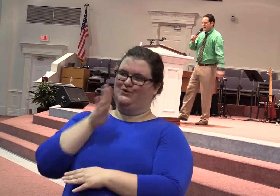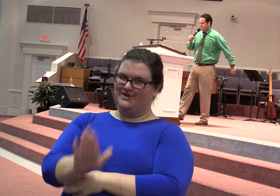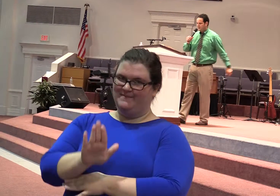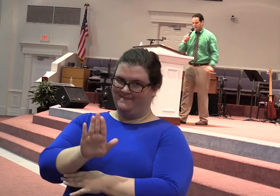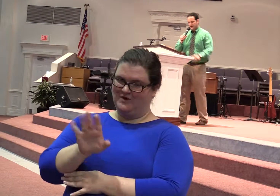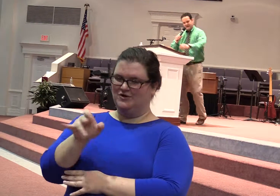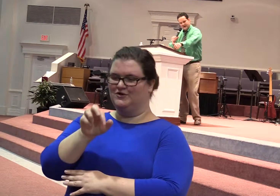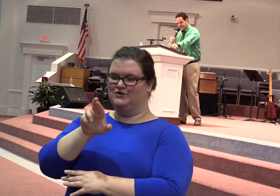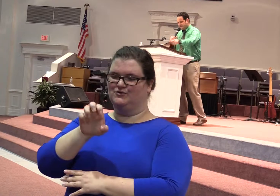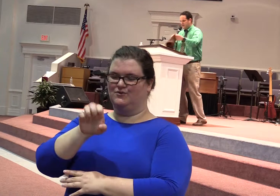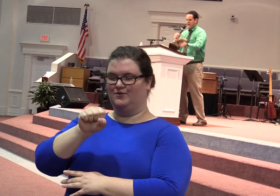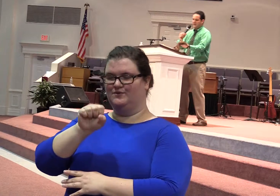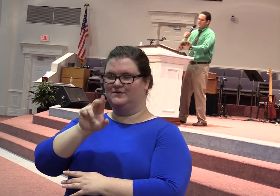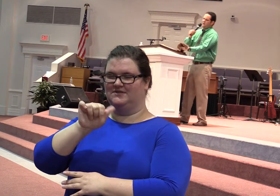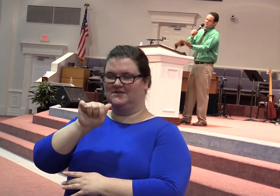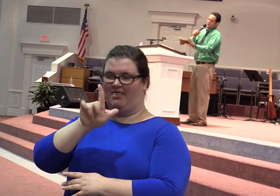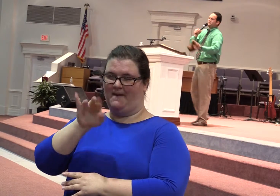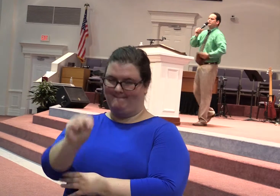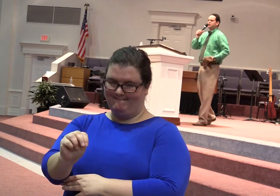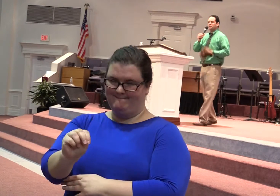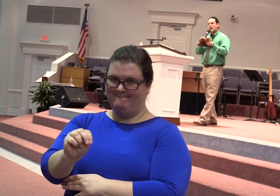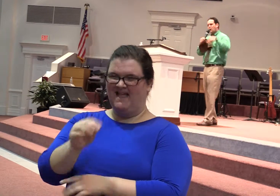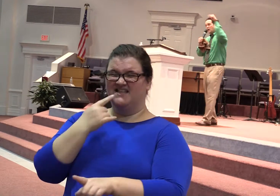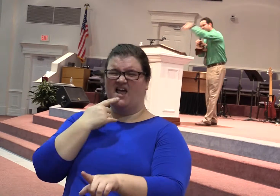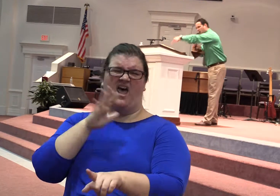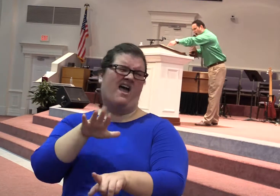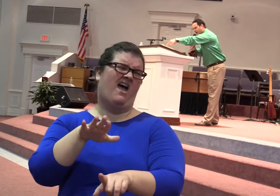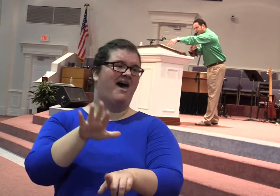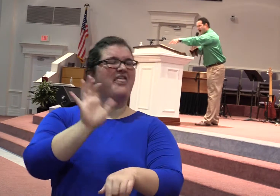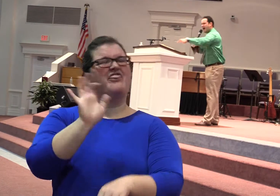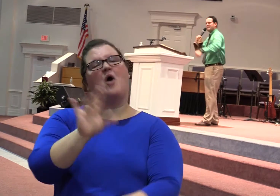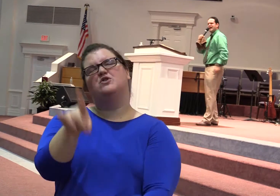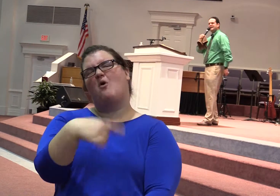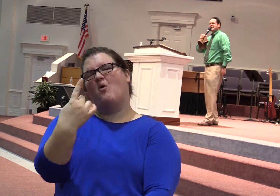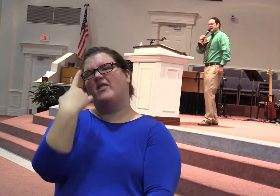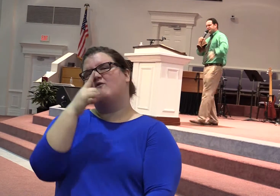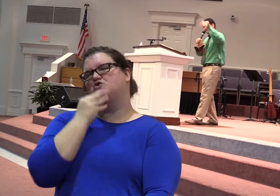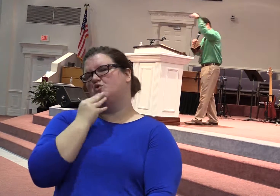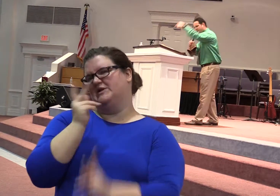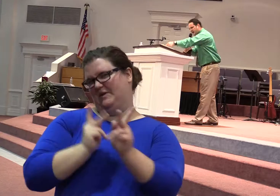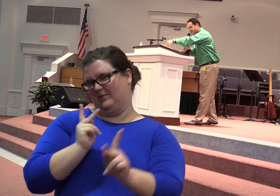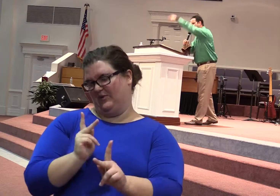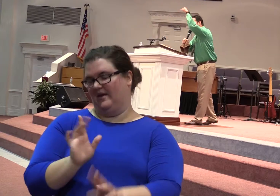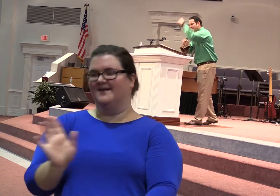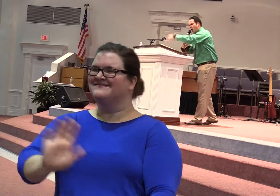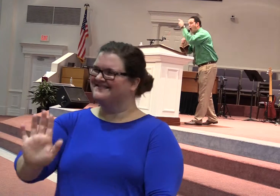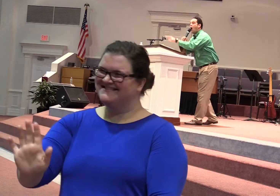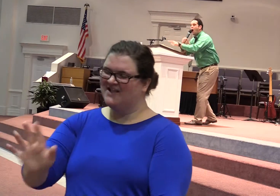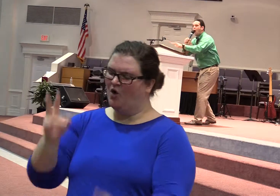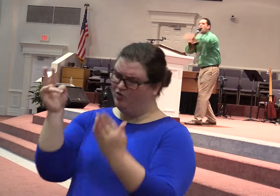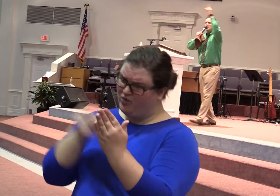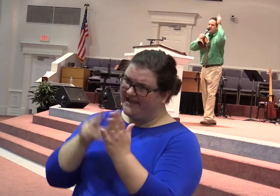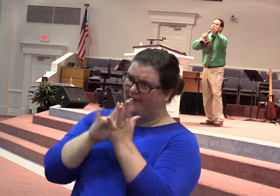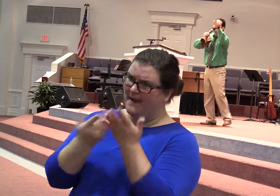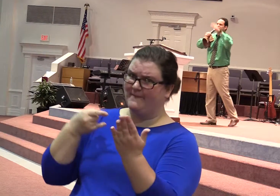People that I talked to, and they said, well, that was only for the Jews. No, read the Word of God. It says to preach it among